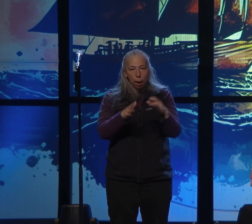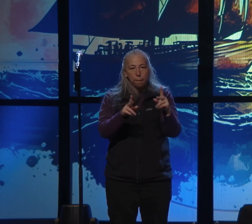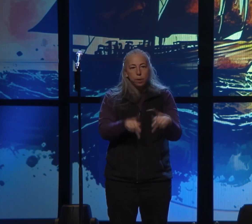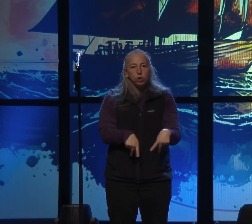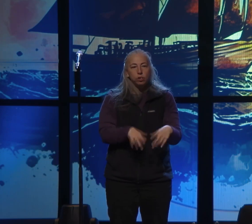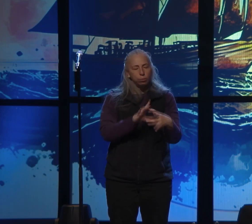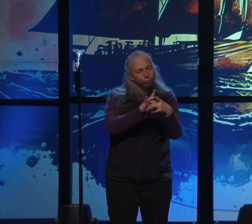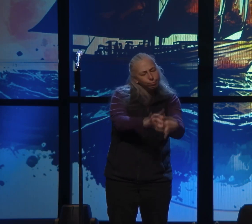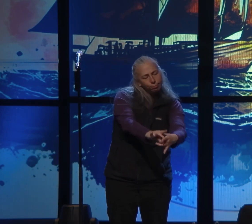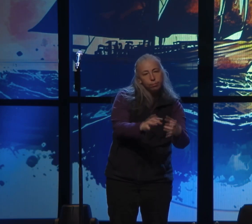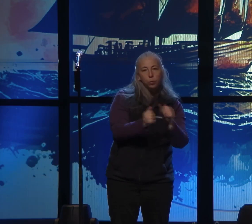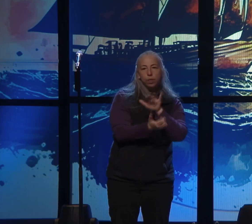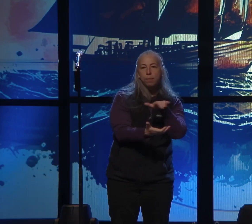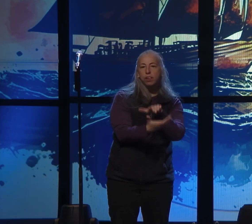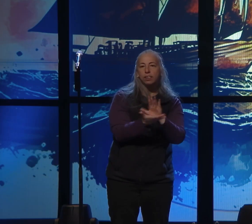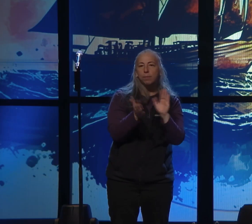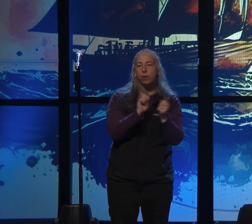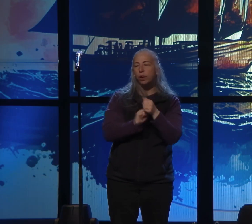marriage than the who.